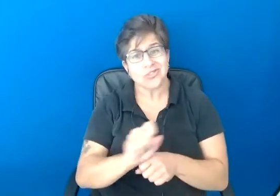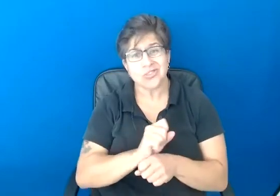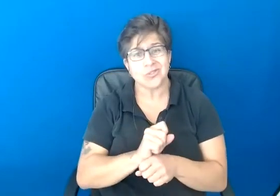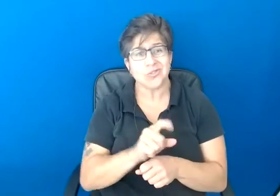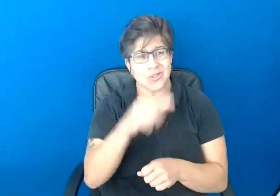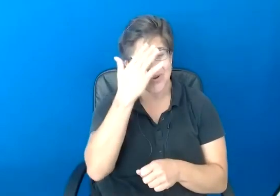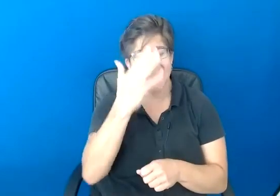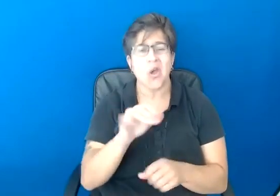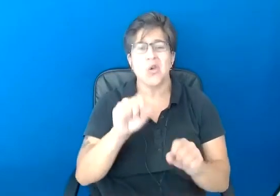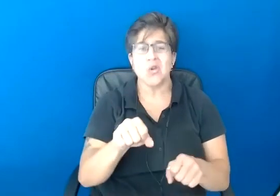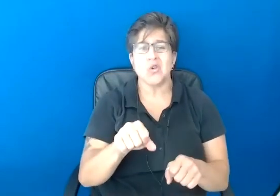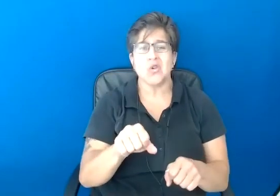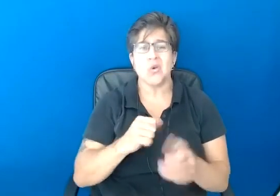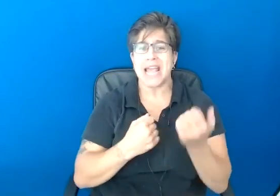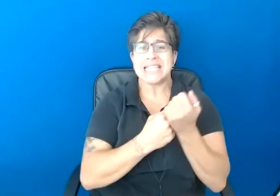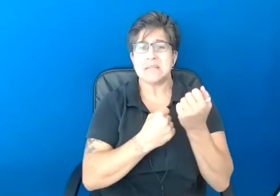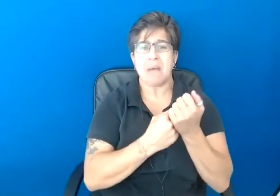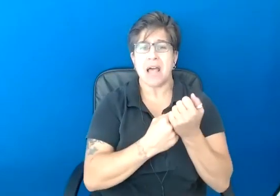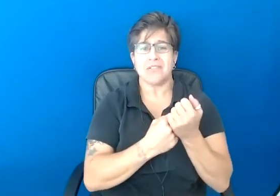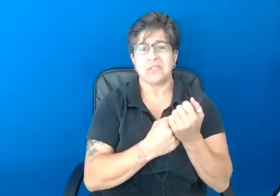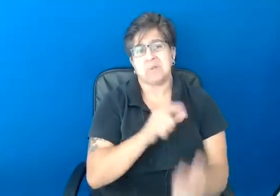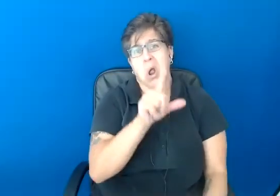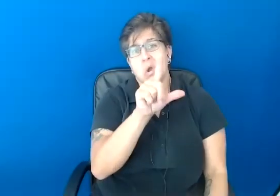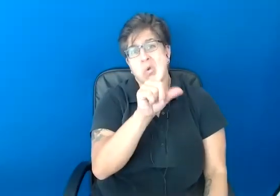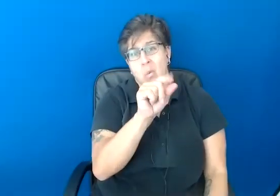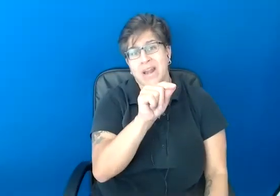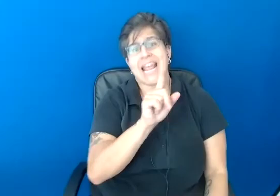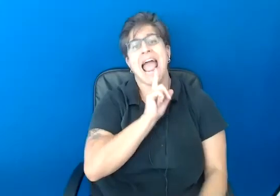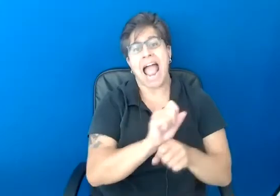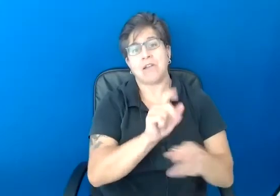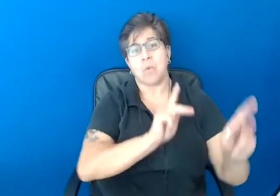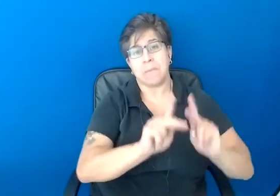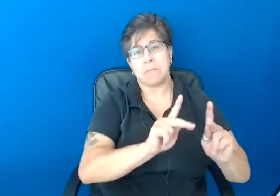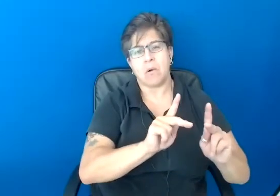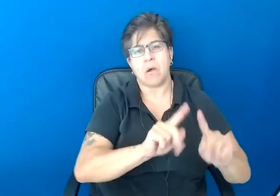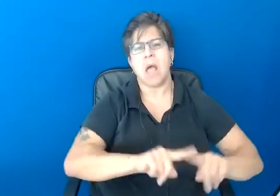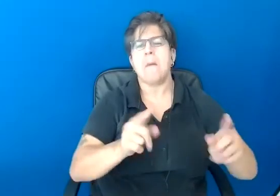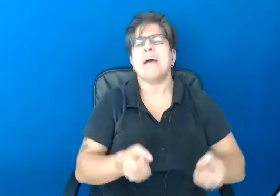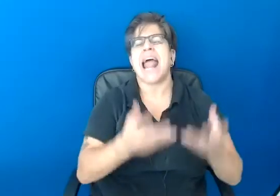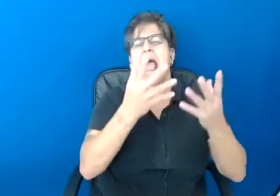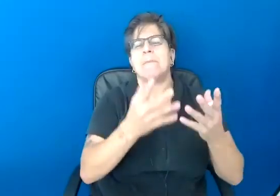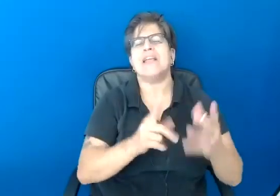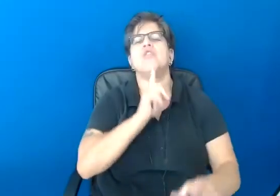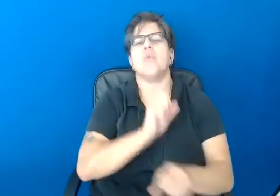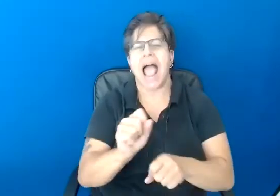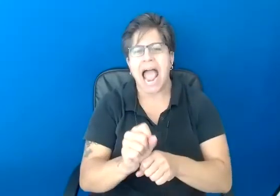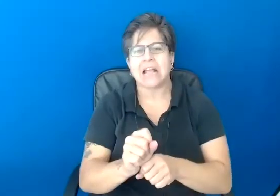work with a lot of women who have many years in the program. They don't call me daily. They may not even call me weekly. They certainly check in.